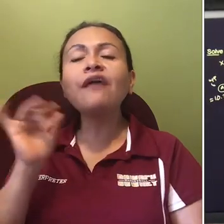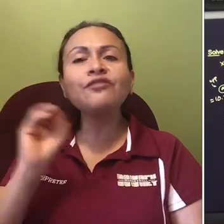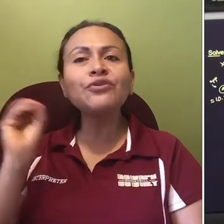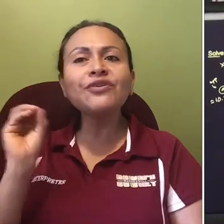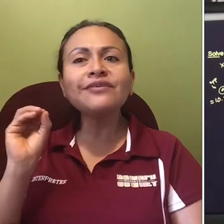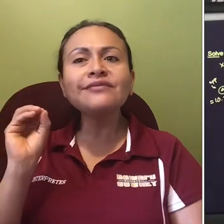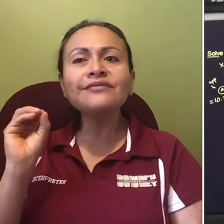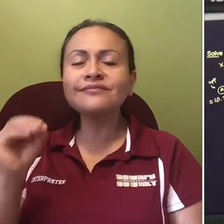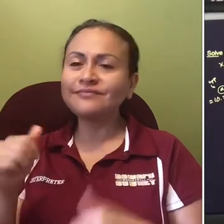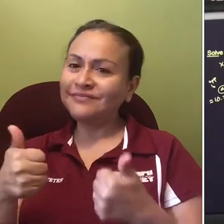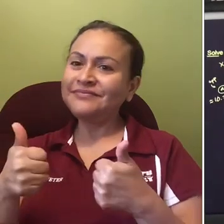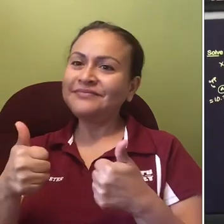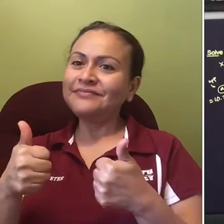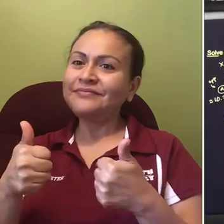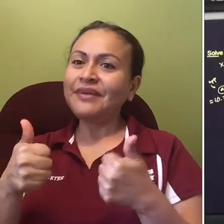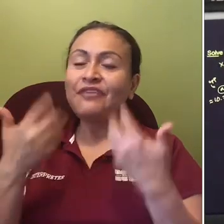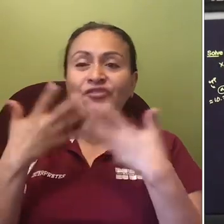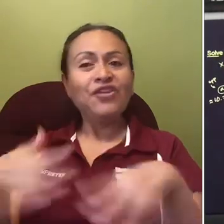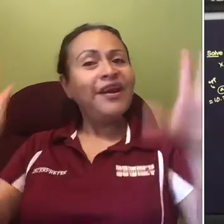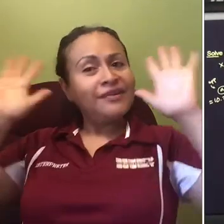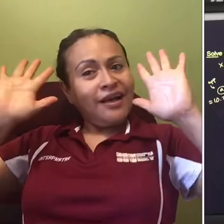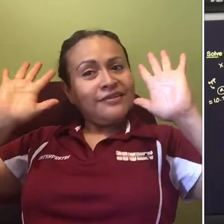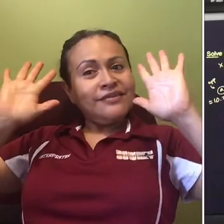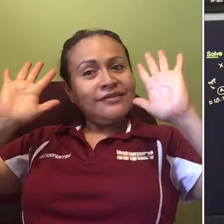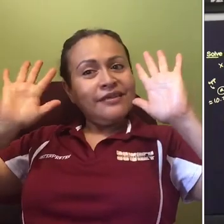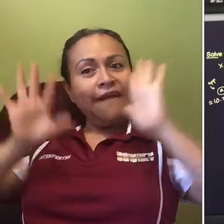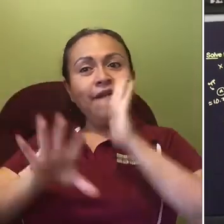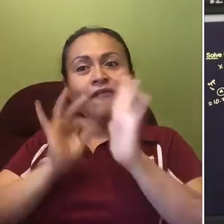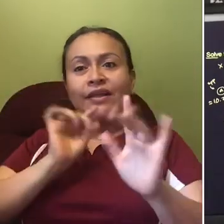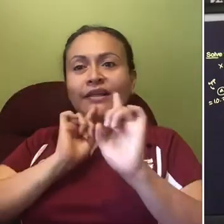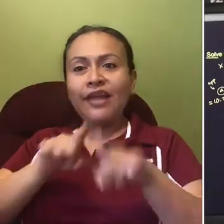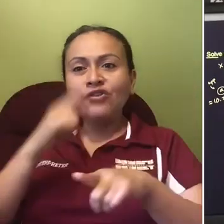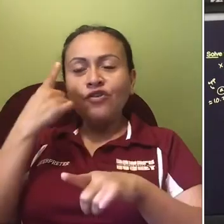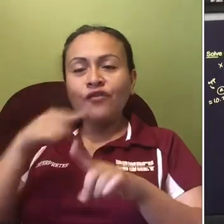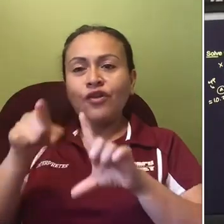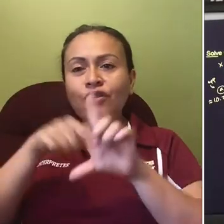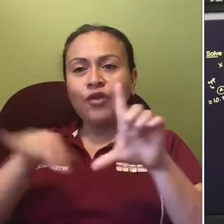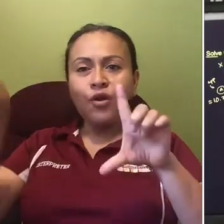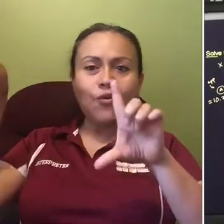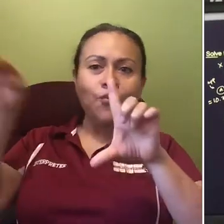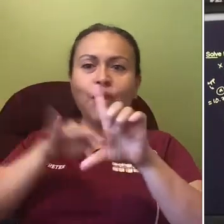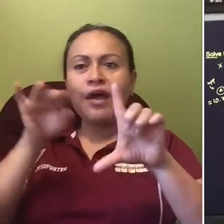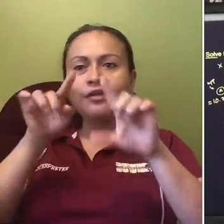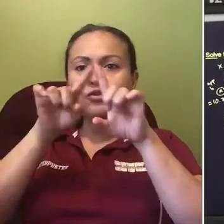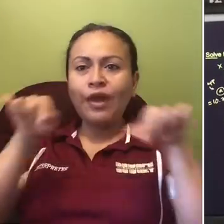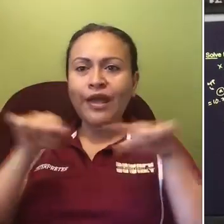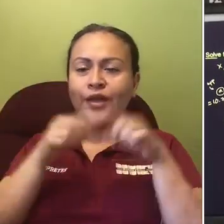degrees. And we are done solving the right triangle shown